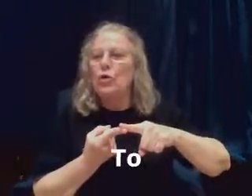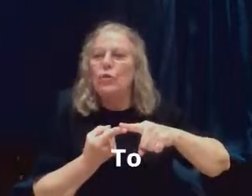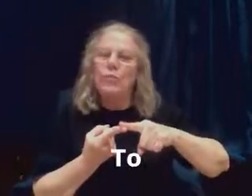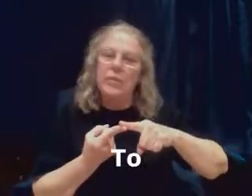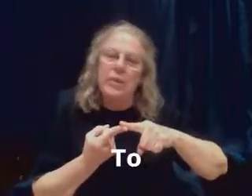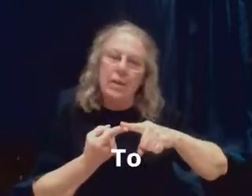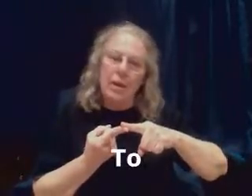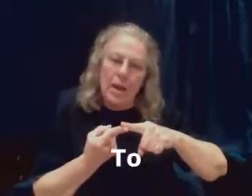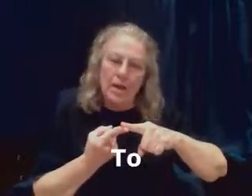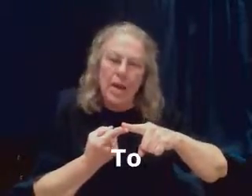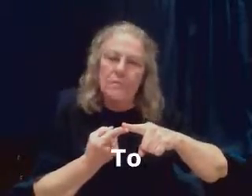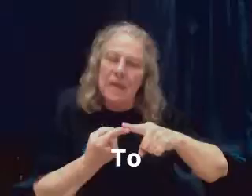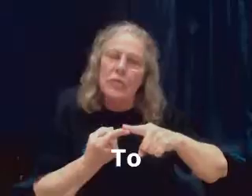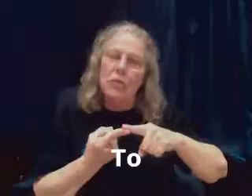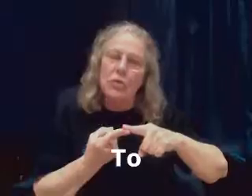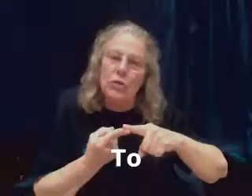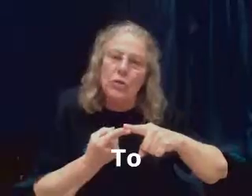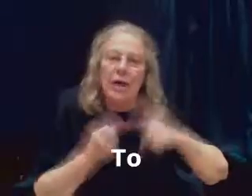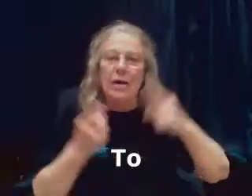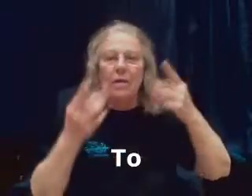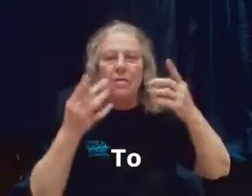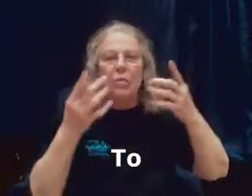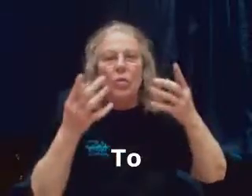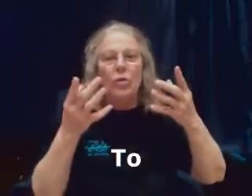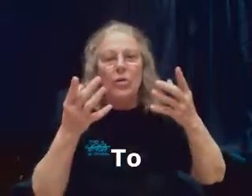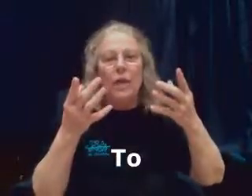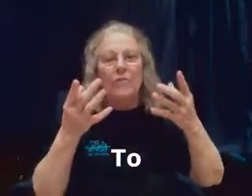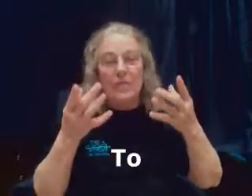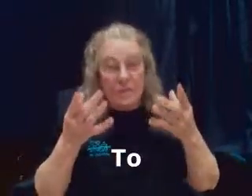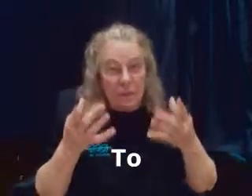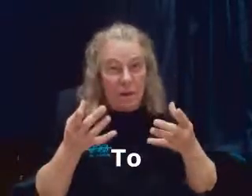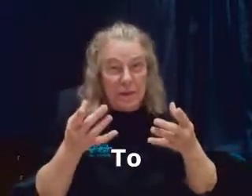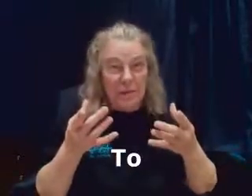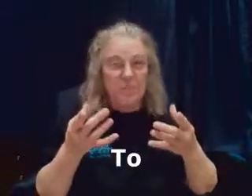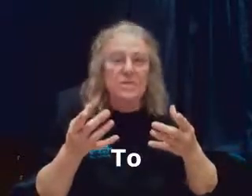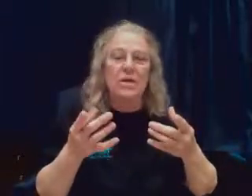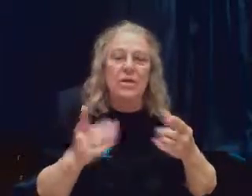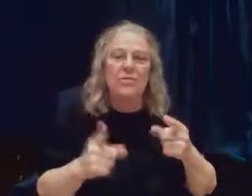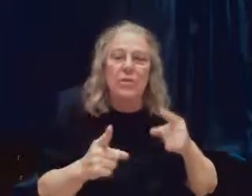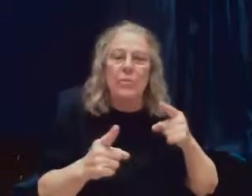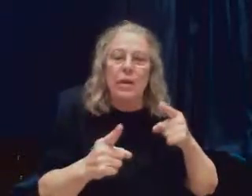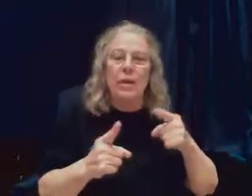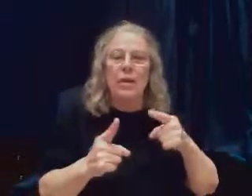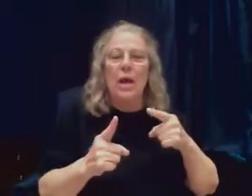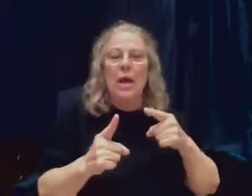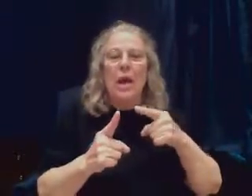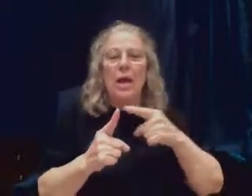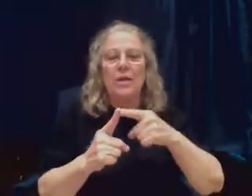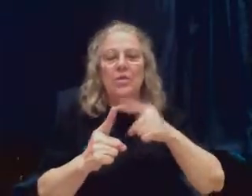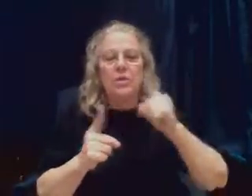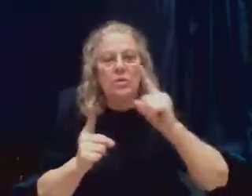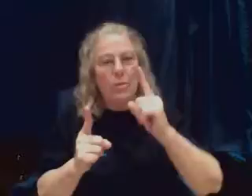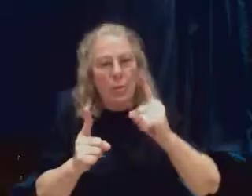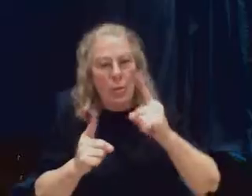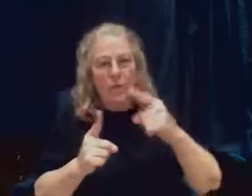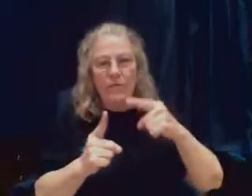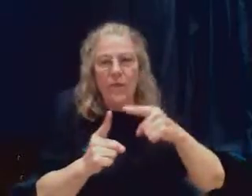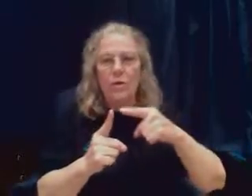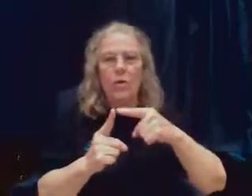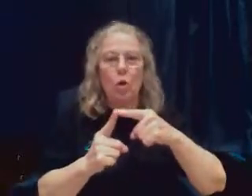Two, now a lot of times I don't do that word if it's not necessary for the meaning, and it's just the pointer finger